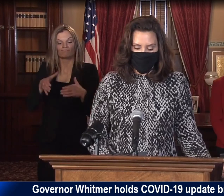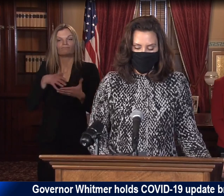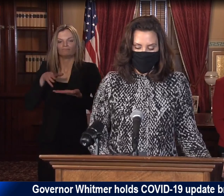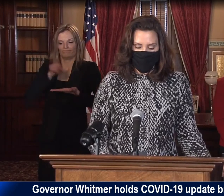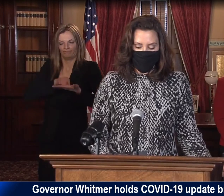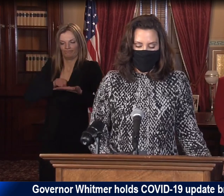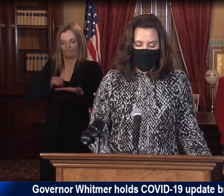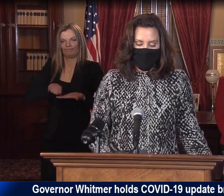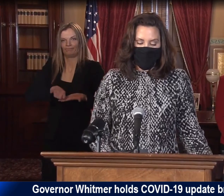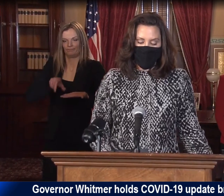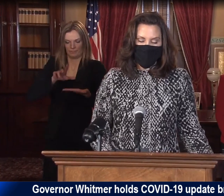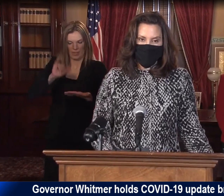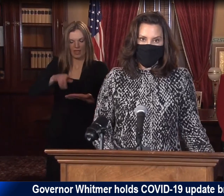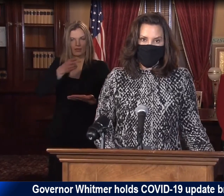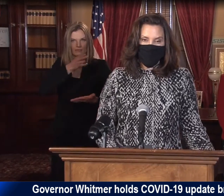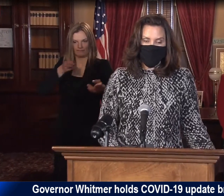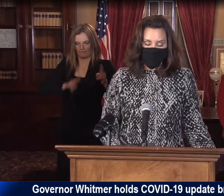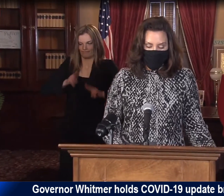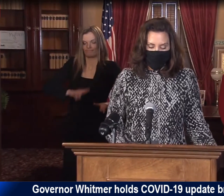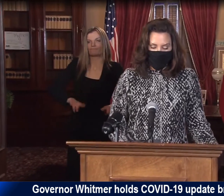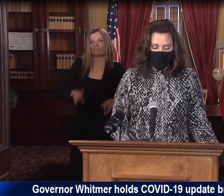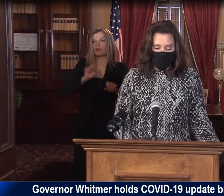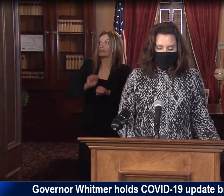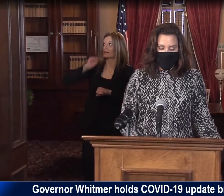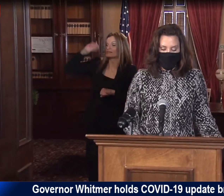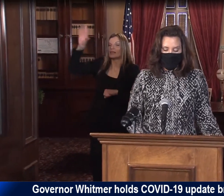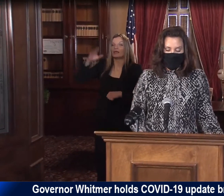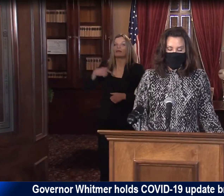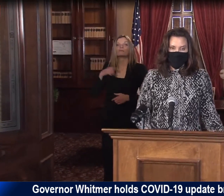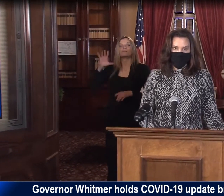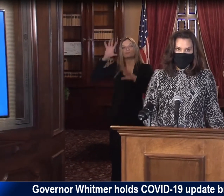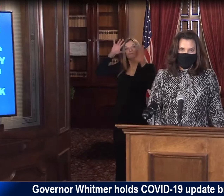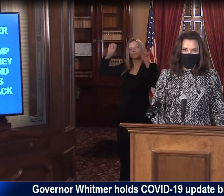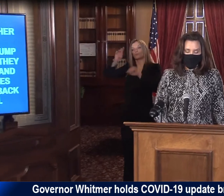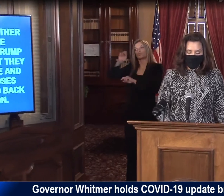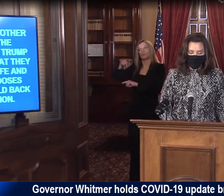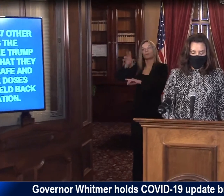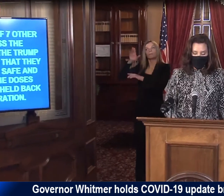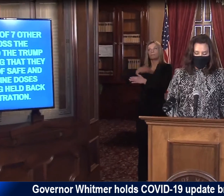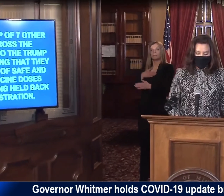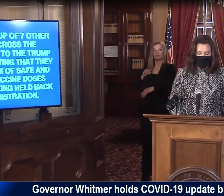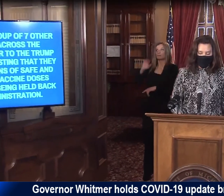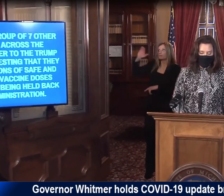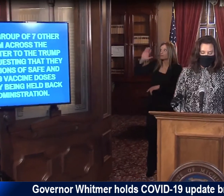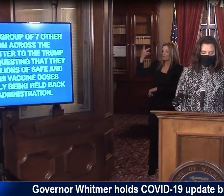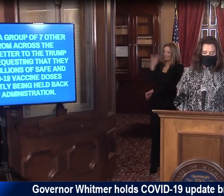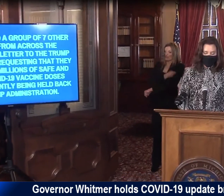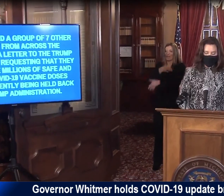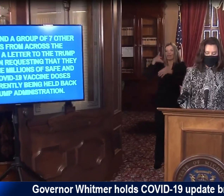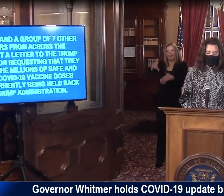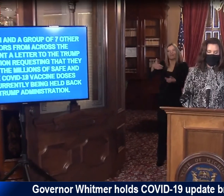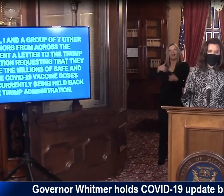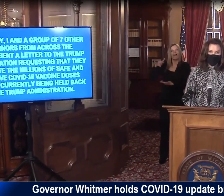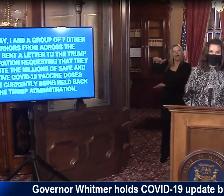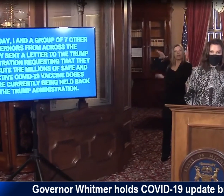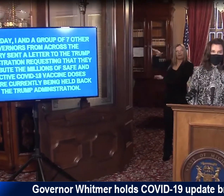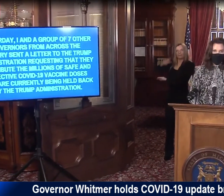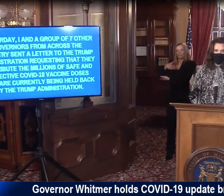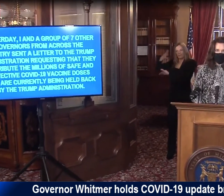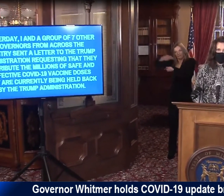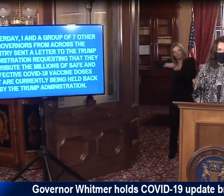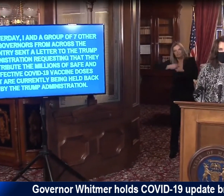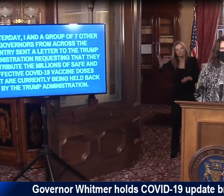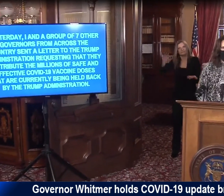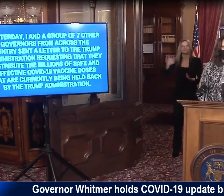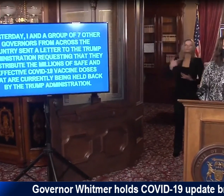Trump administration requesting that they distribute the millions of safe and effective COVID-19 vaccines that they are